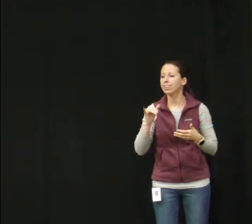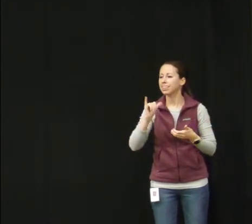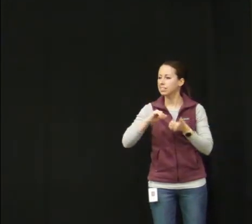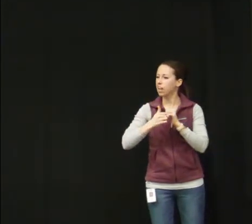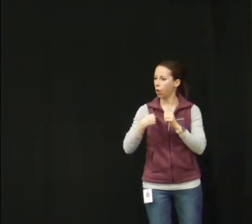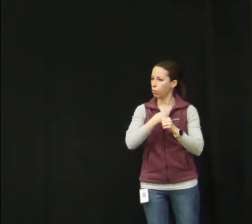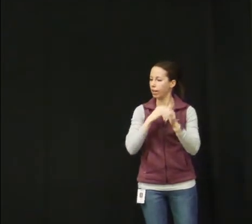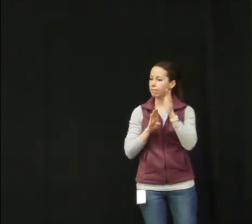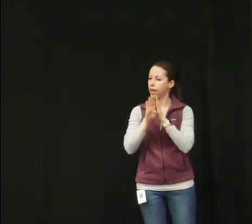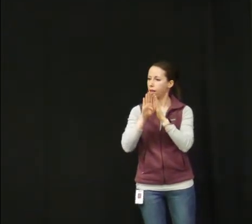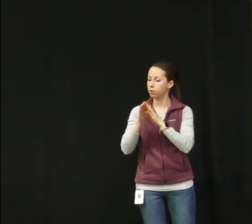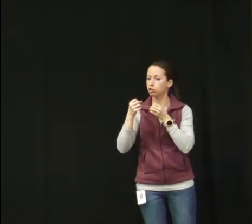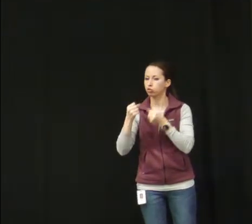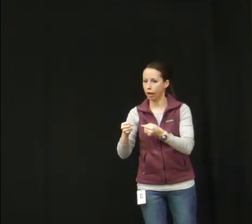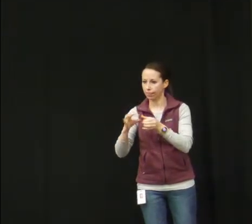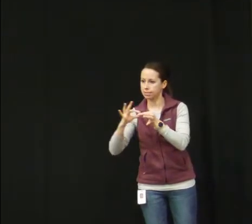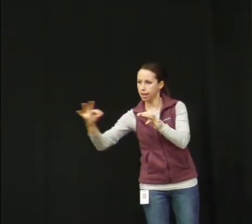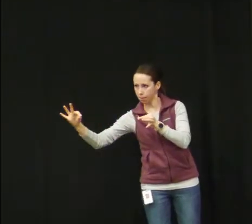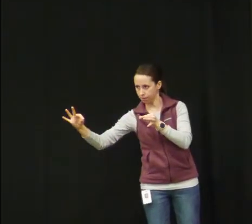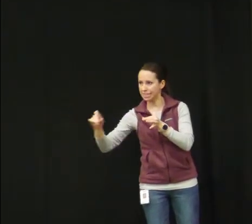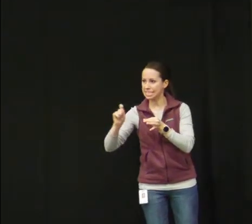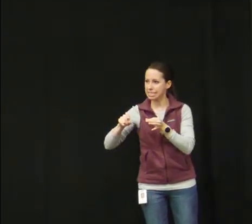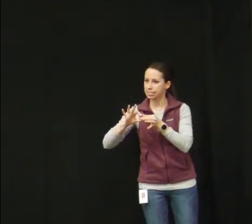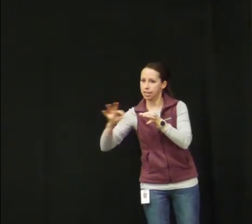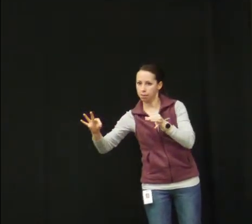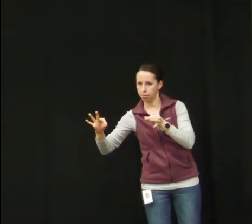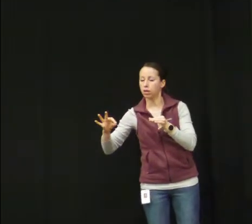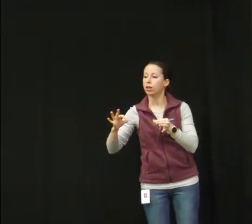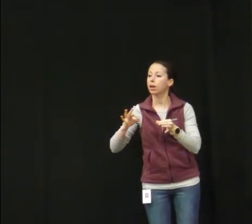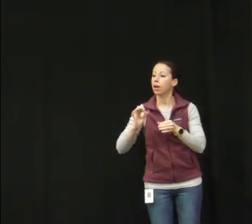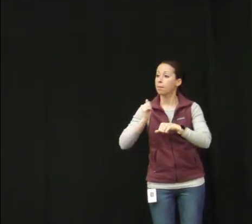strength statements and the need statement. It's based on the data that we're collecting.